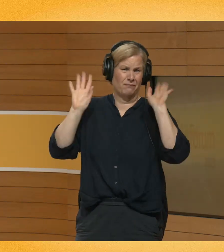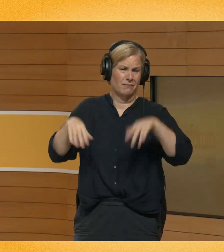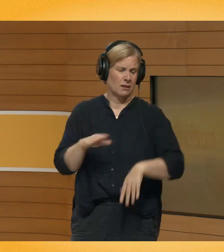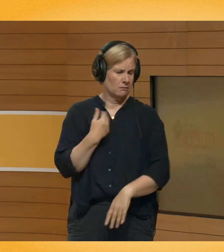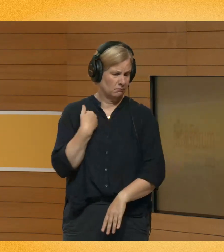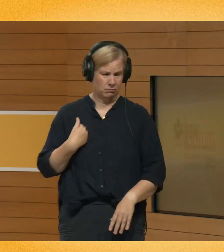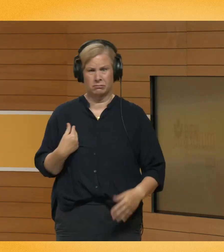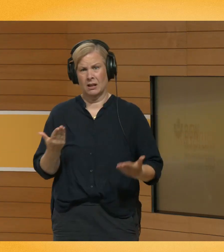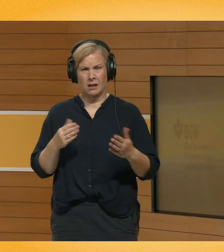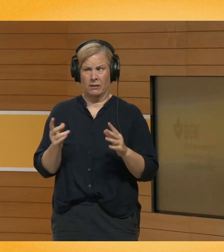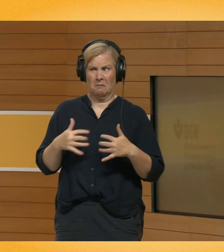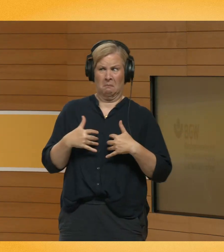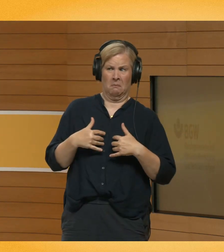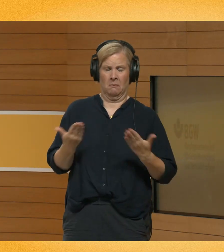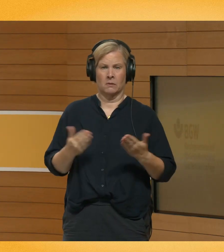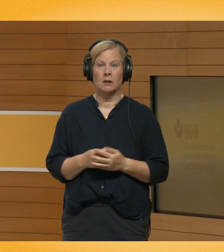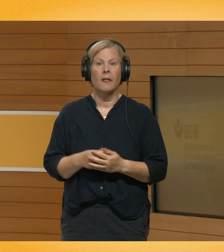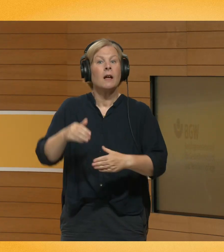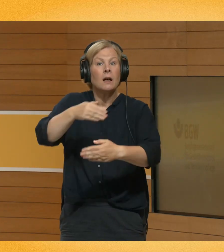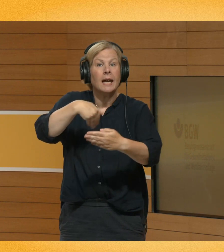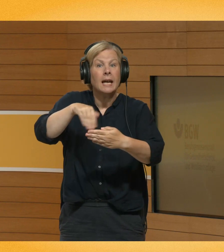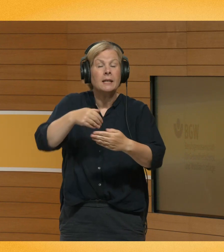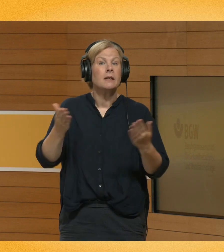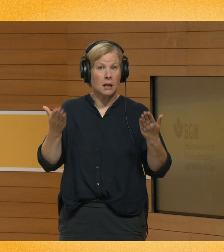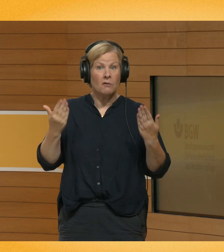applications? Internal, yeah.